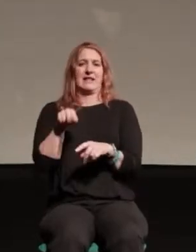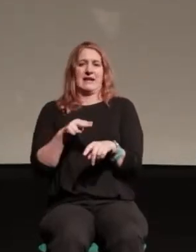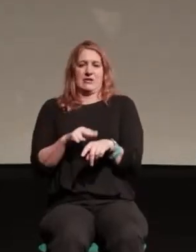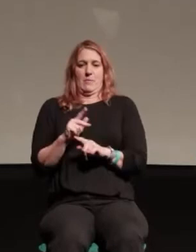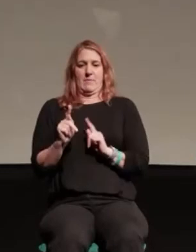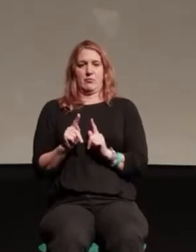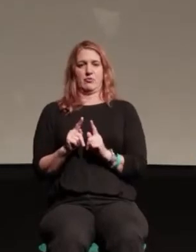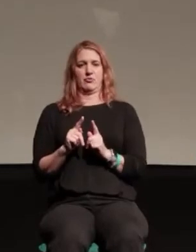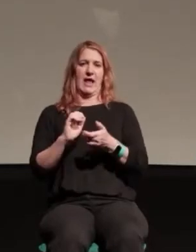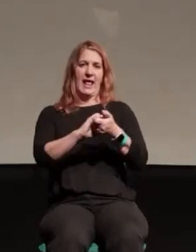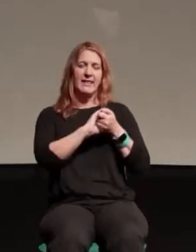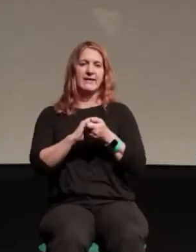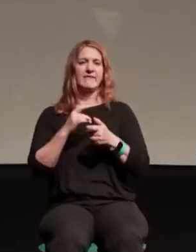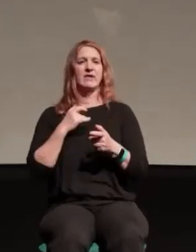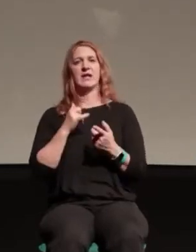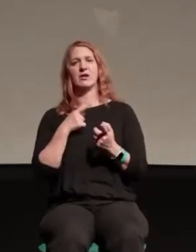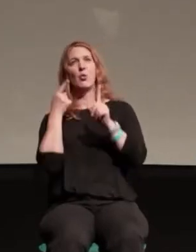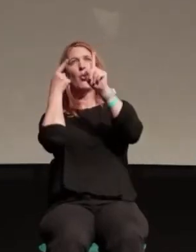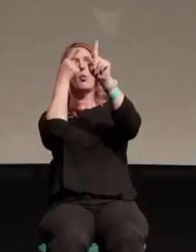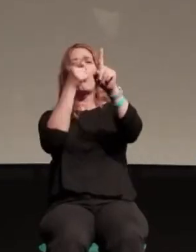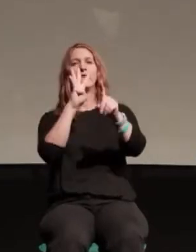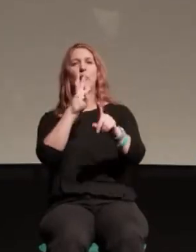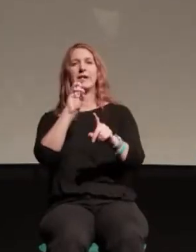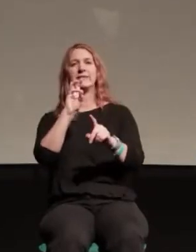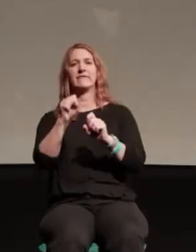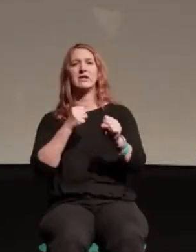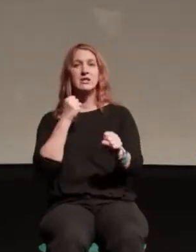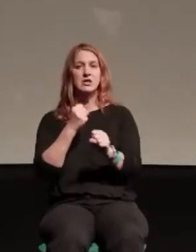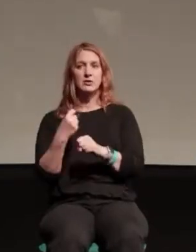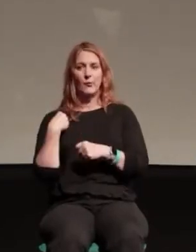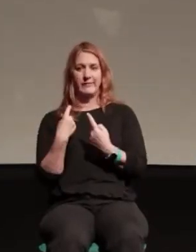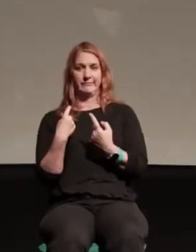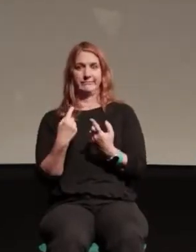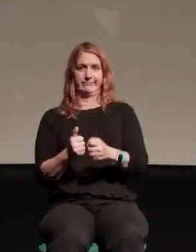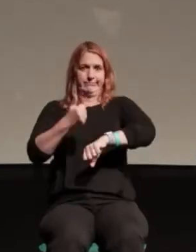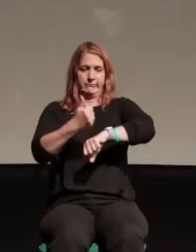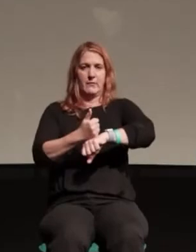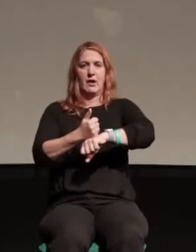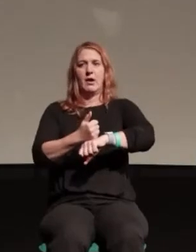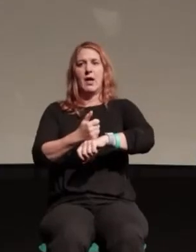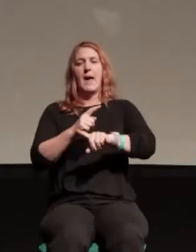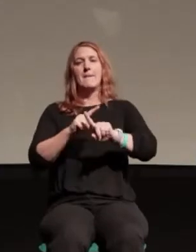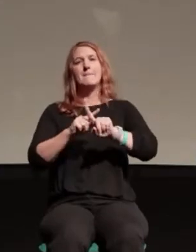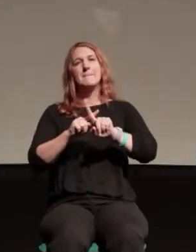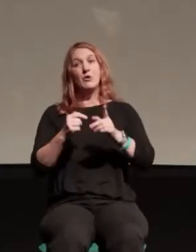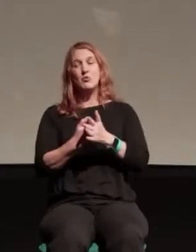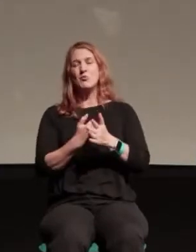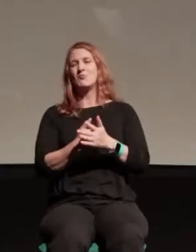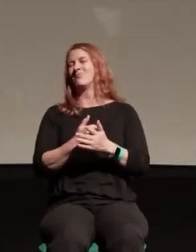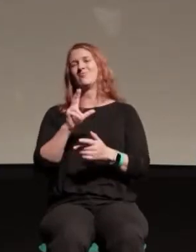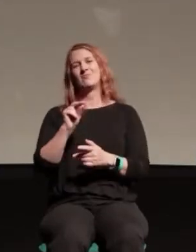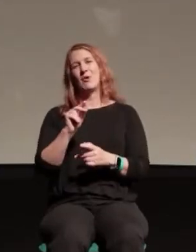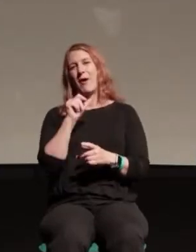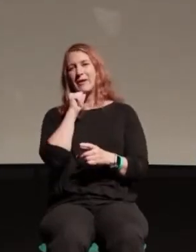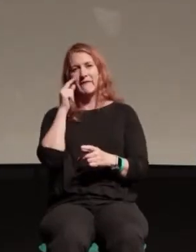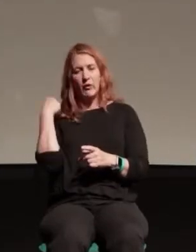been, you know, striving for the 47 years that we've, you know, been in existence. So it's not something new for us, but we want to